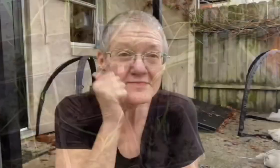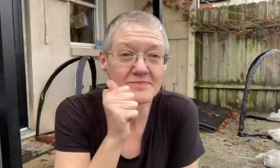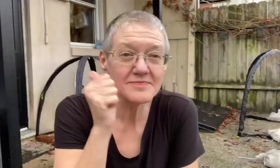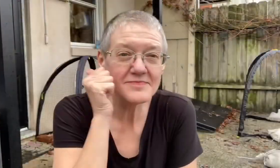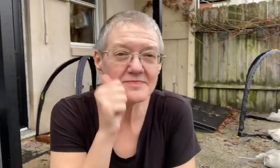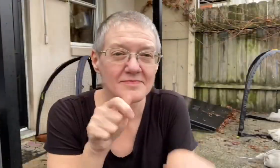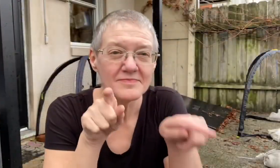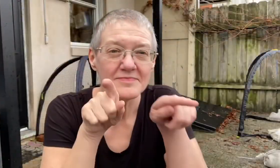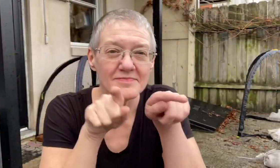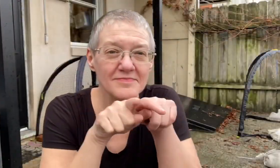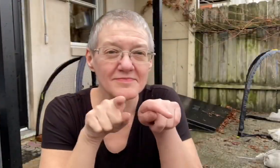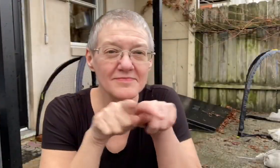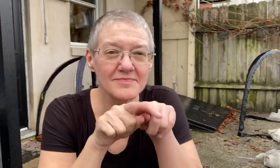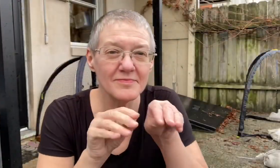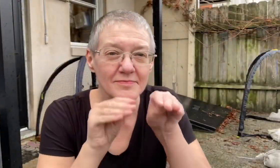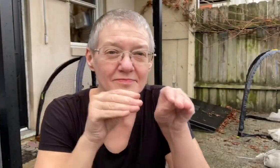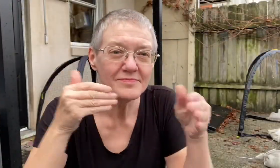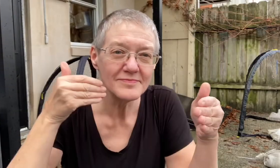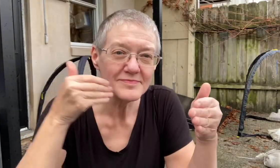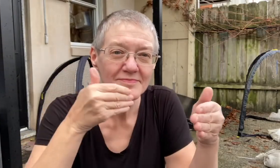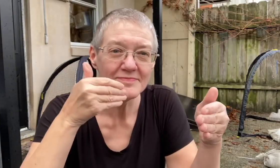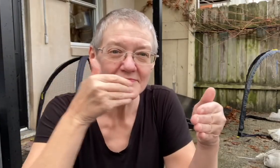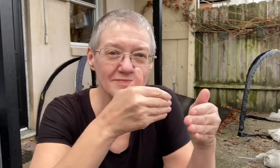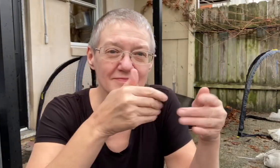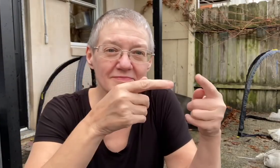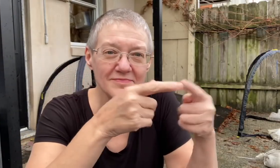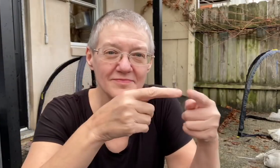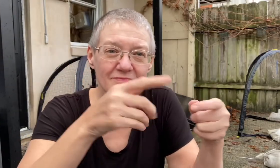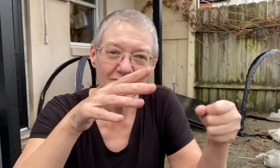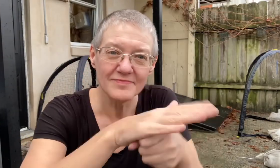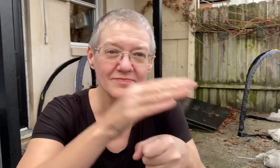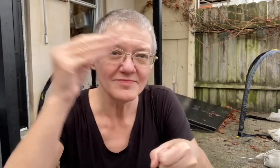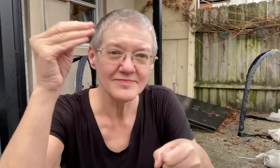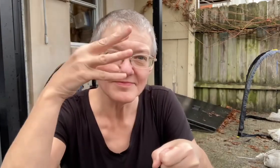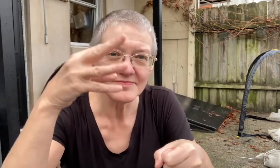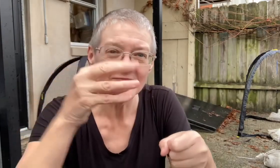Now, every day we're going to move them closer and closer to the full sun.